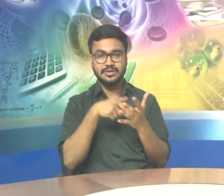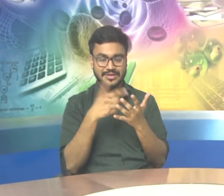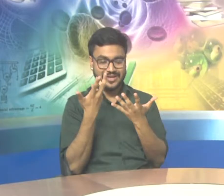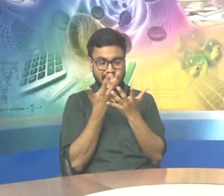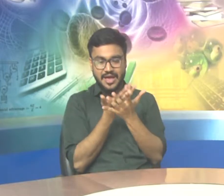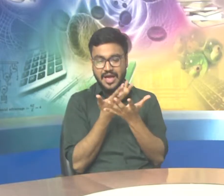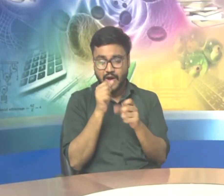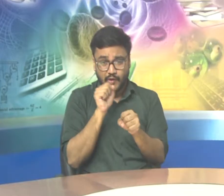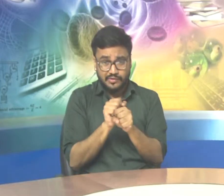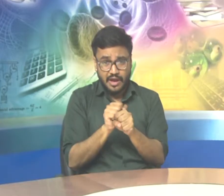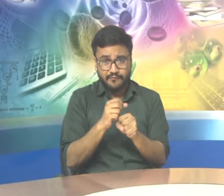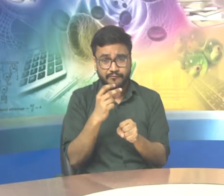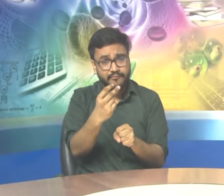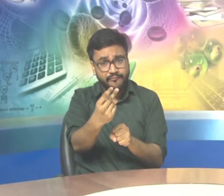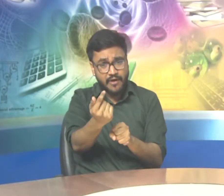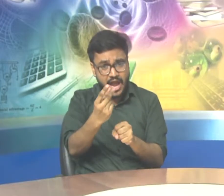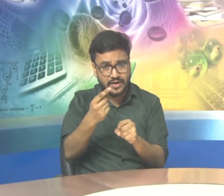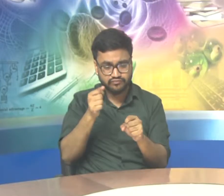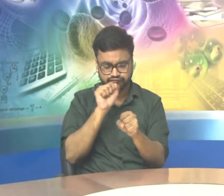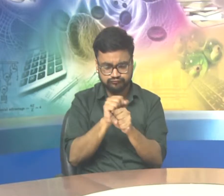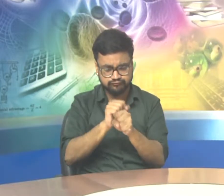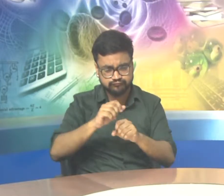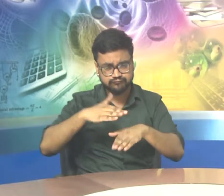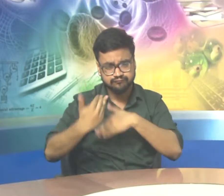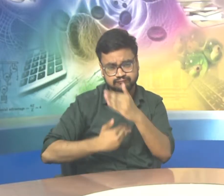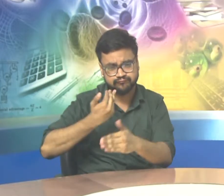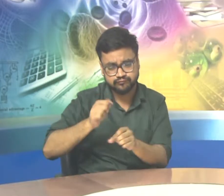It states that how fast work is done.